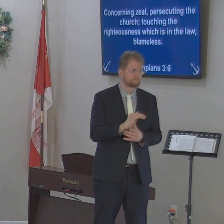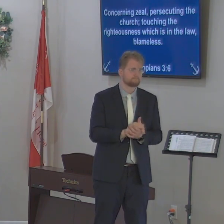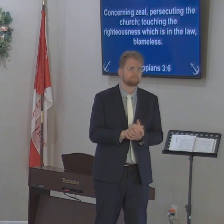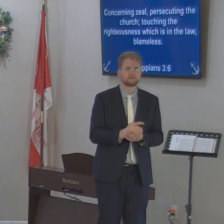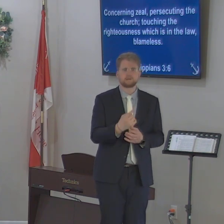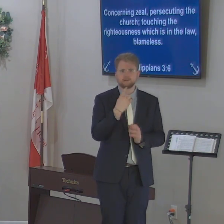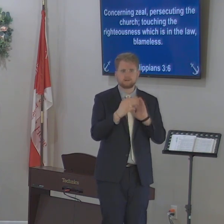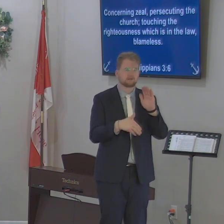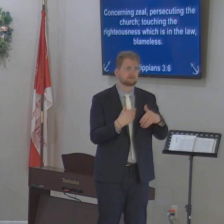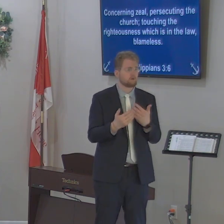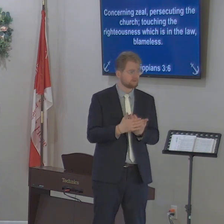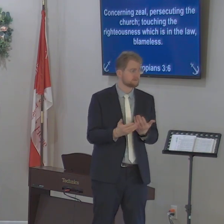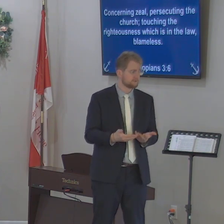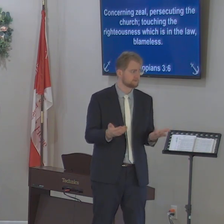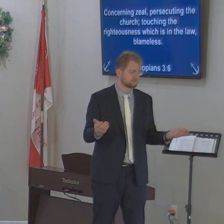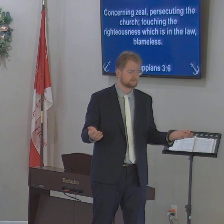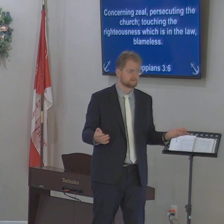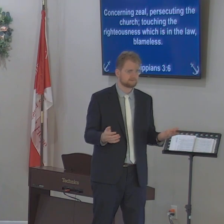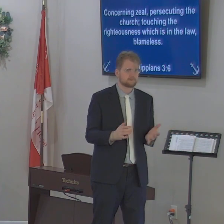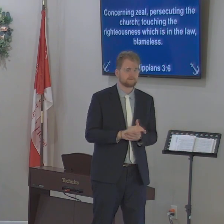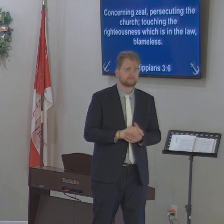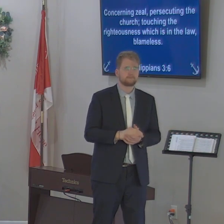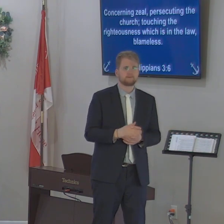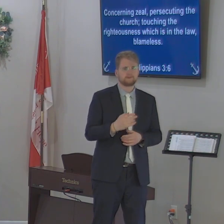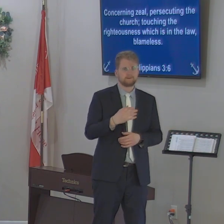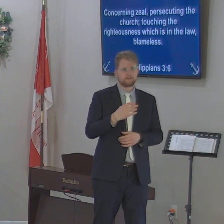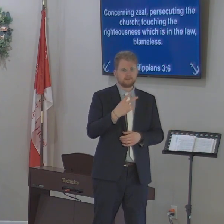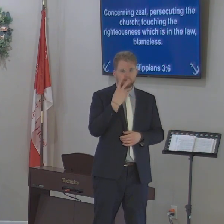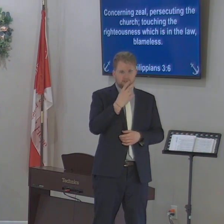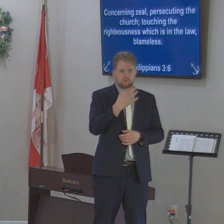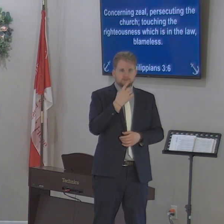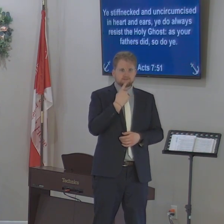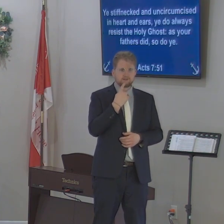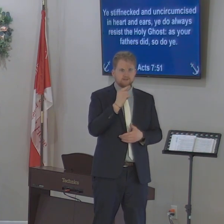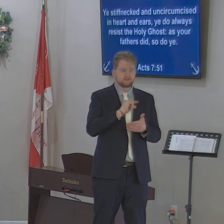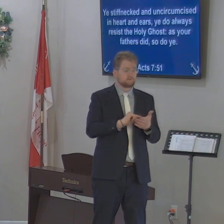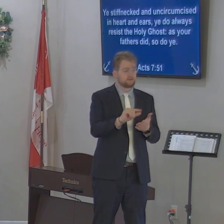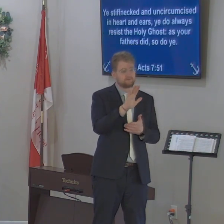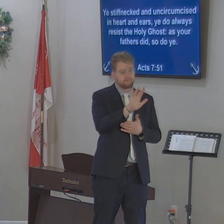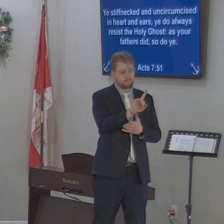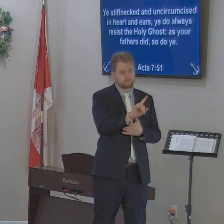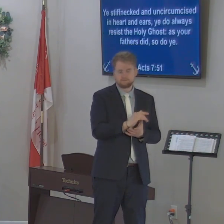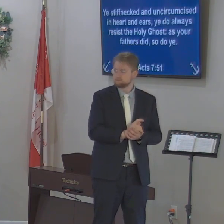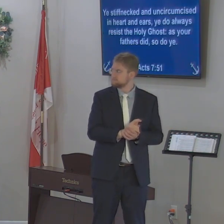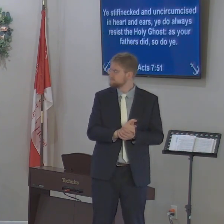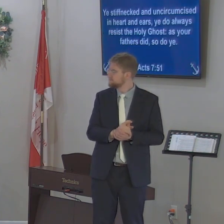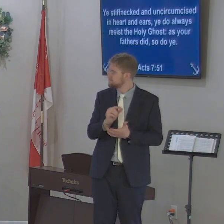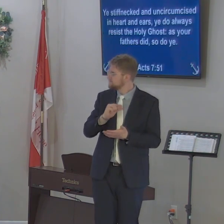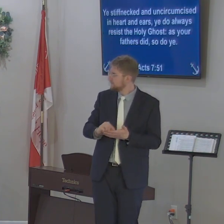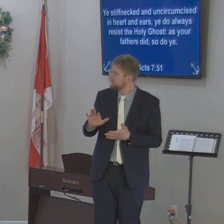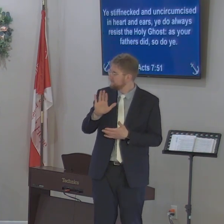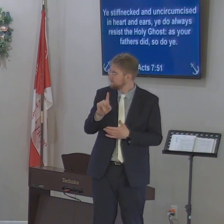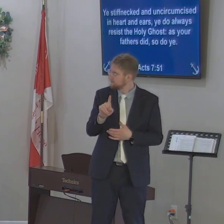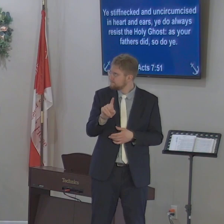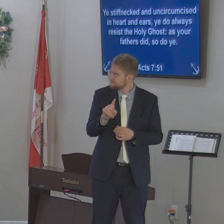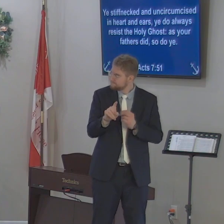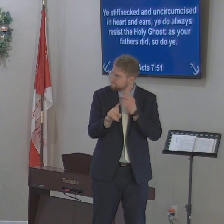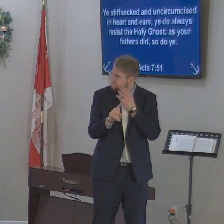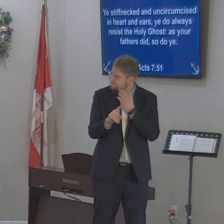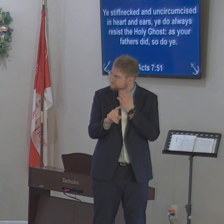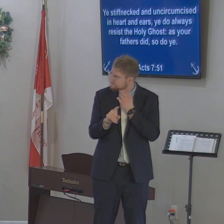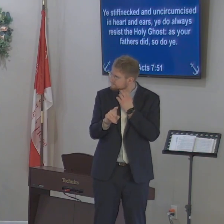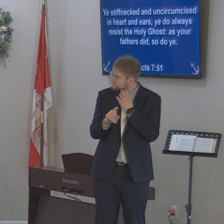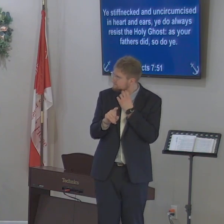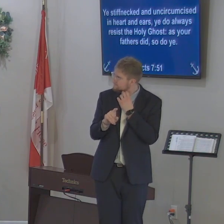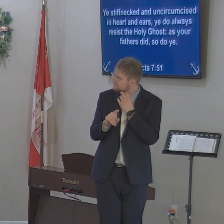these things. And look what he says in verse 51. Verse 51.